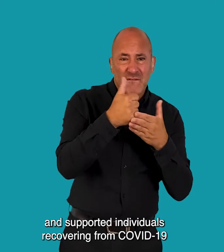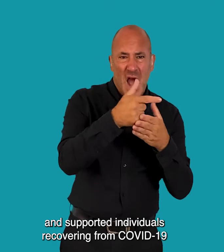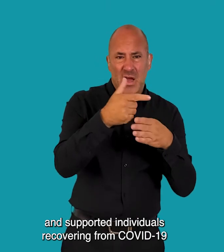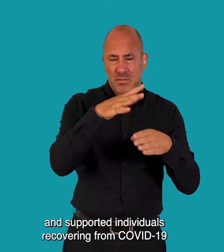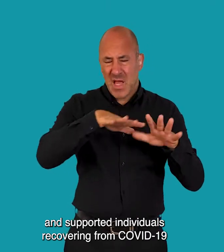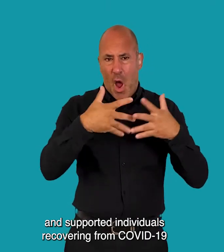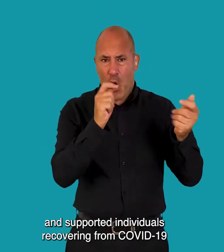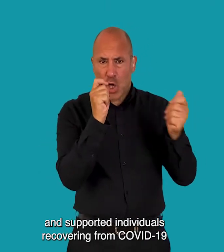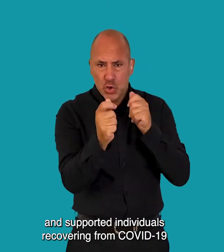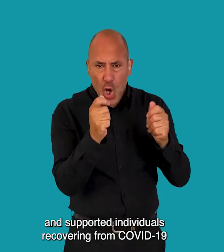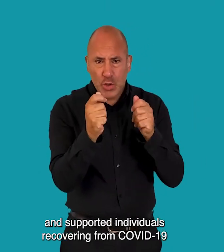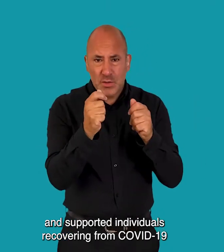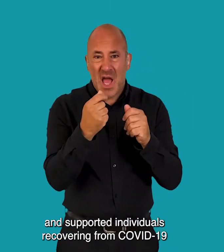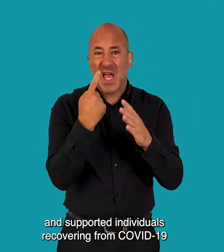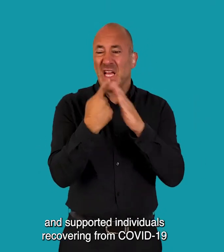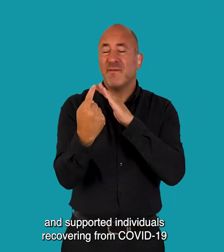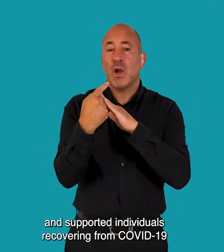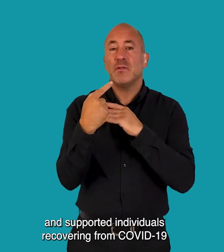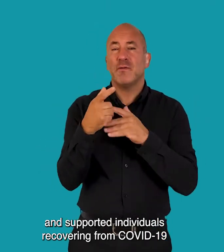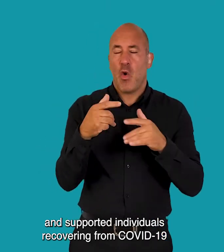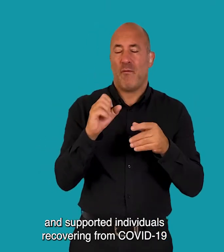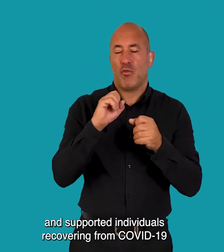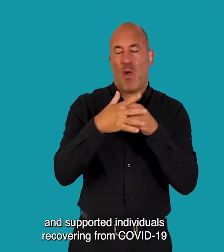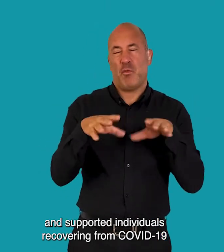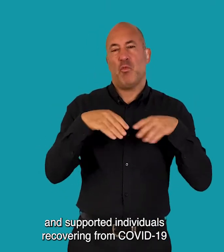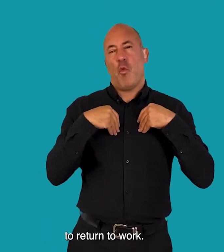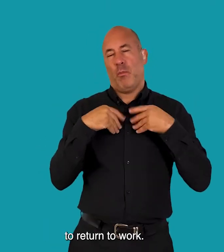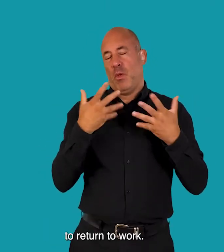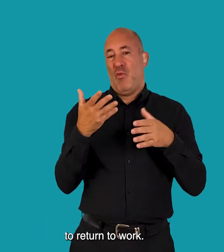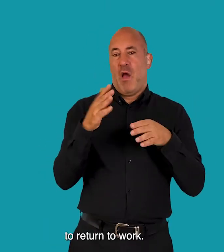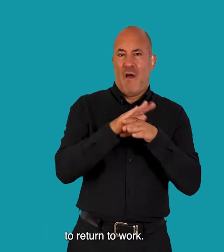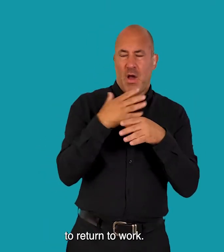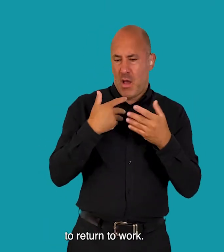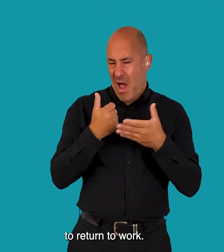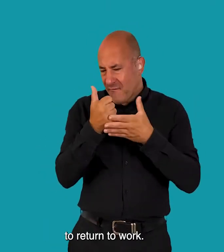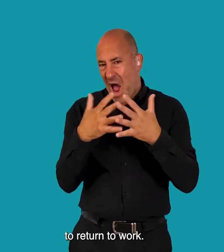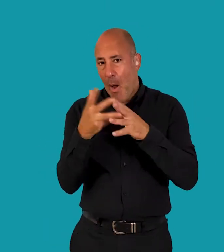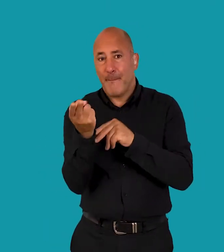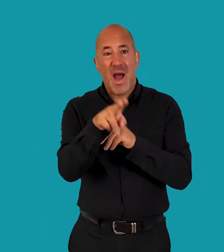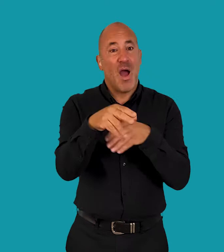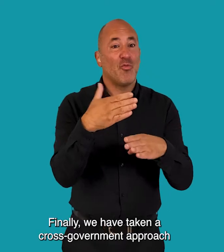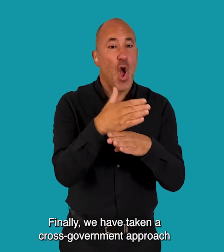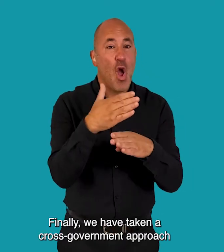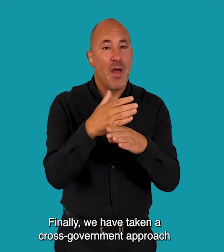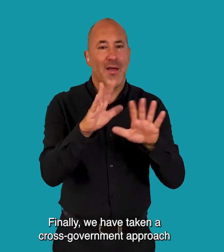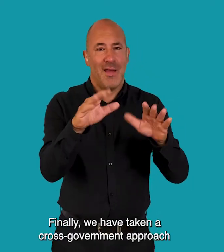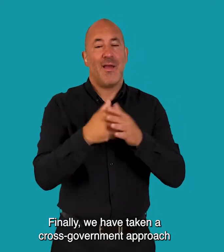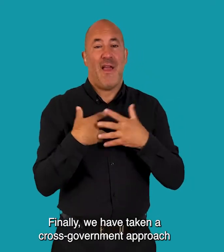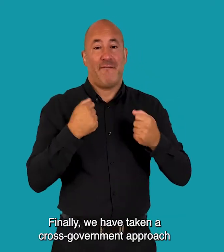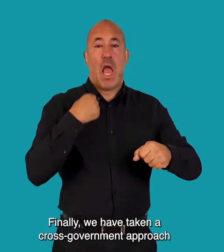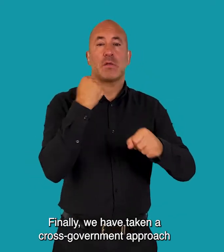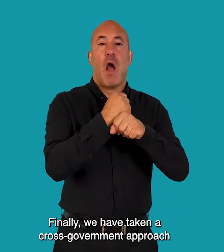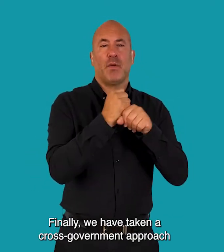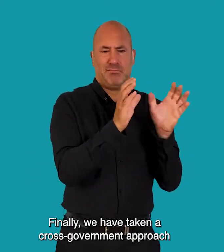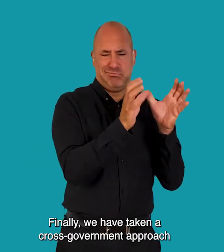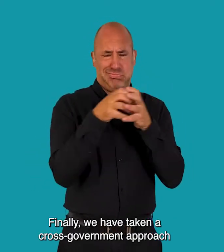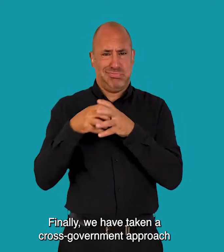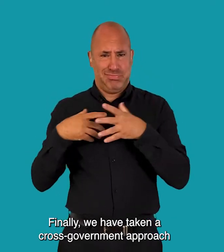supported individuals recovering from COVID-19 to return to work. Finally, we have taken a cross-government